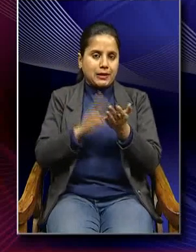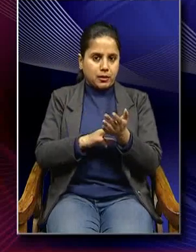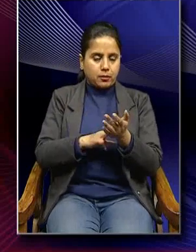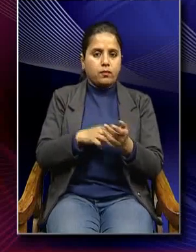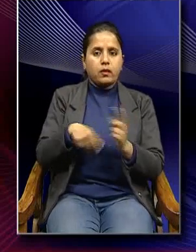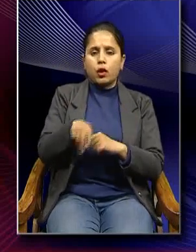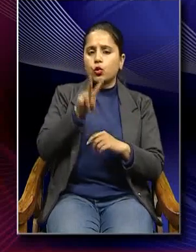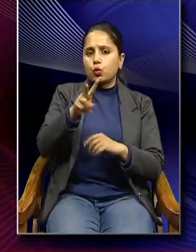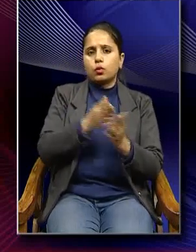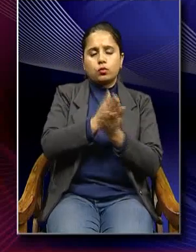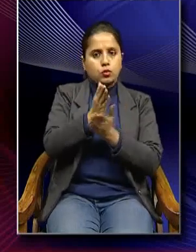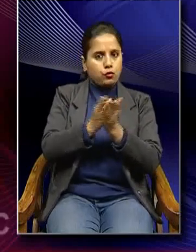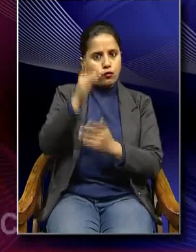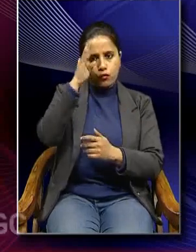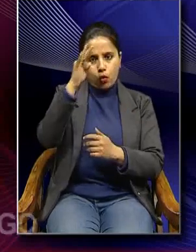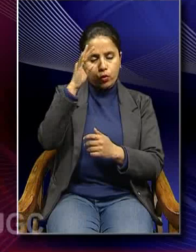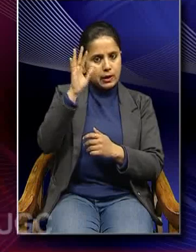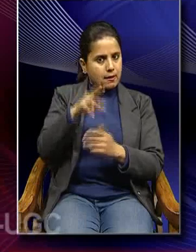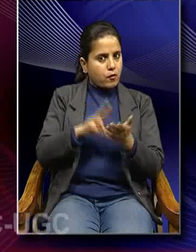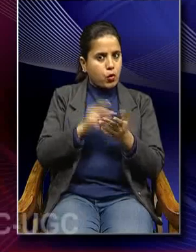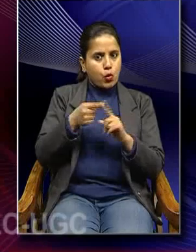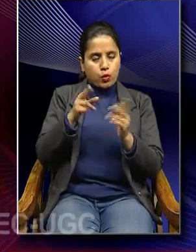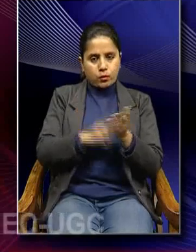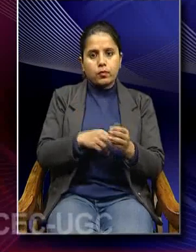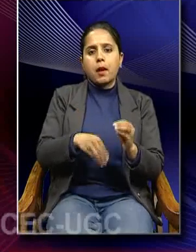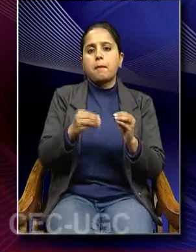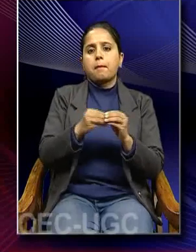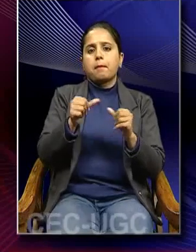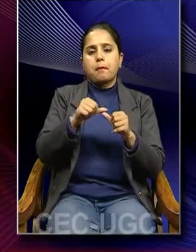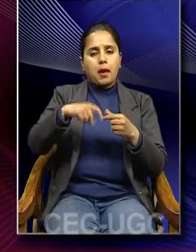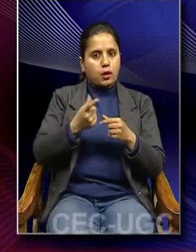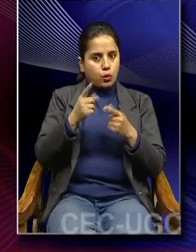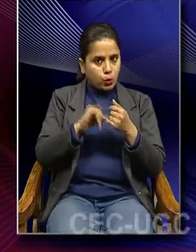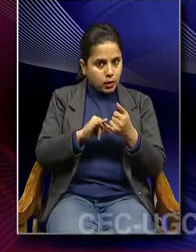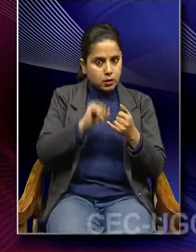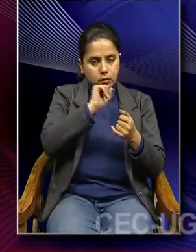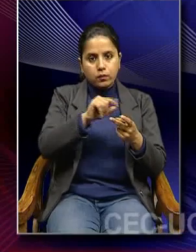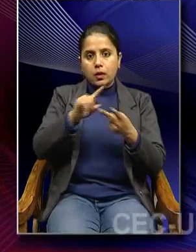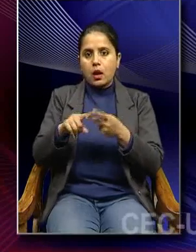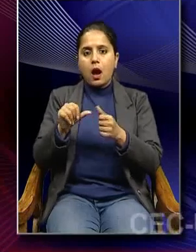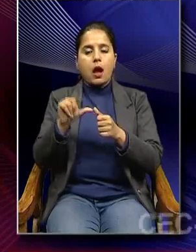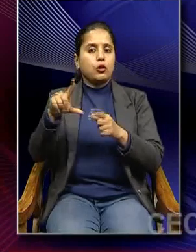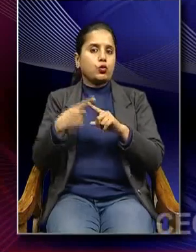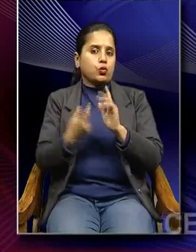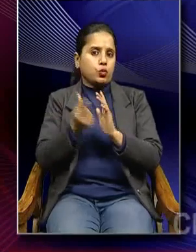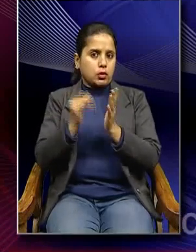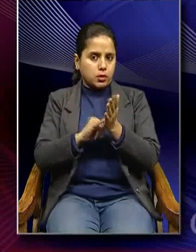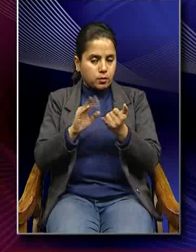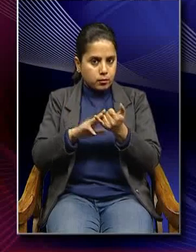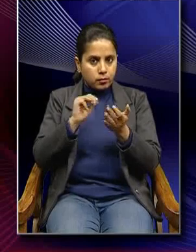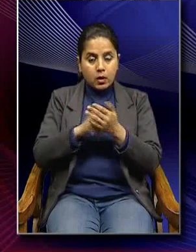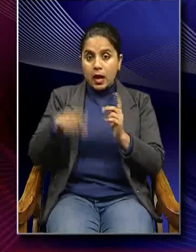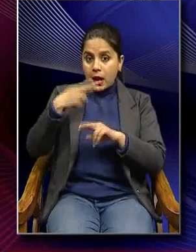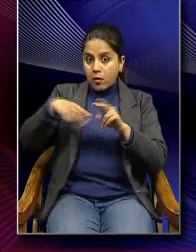of notions and philosophical notions are there, bequest and altruism. In concern, if they are concerned